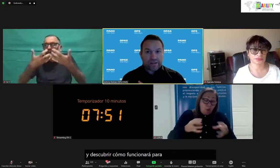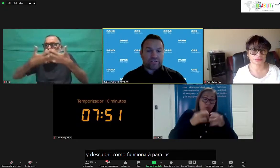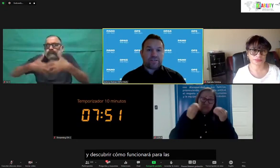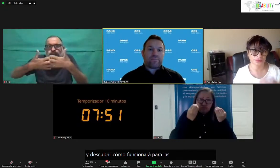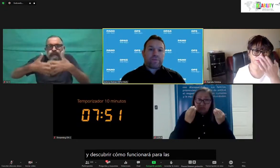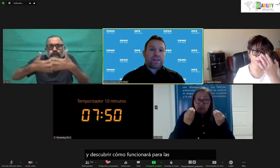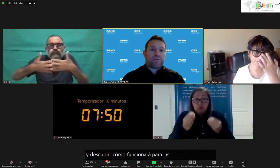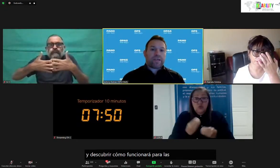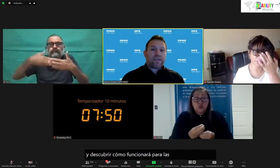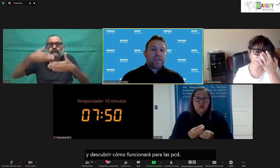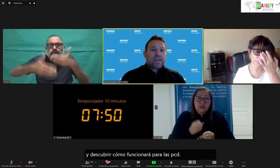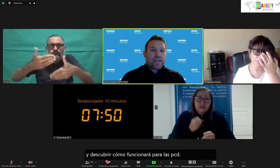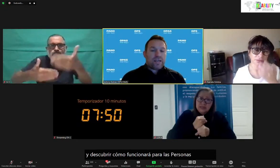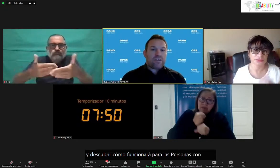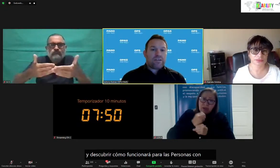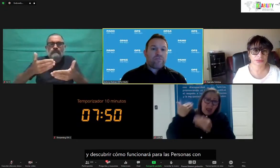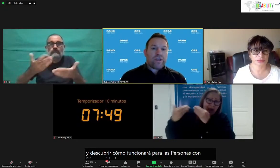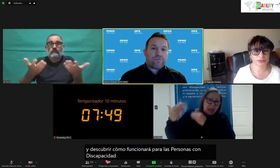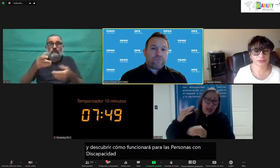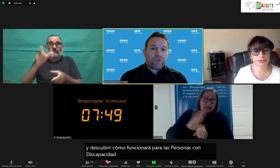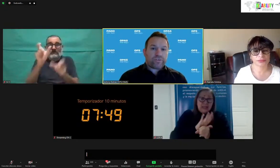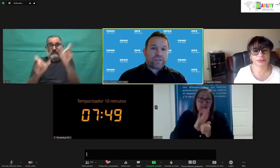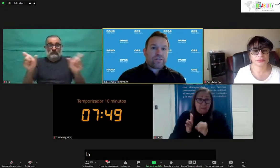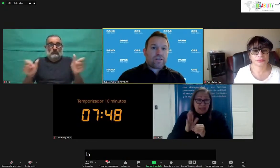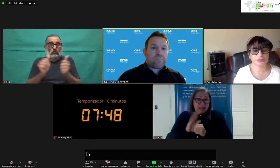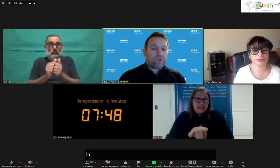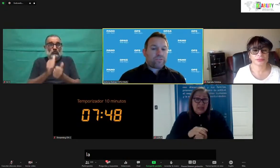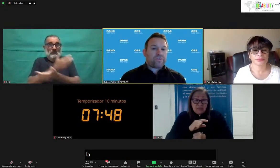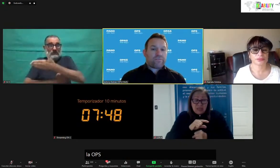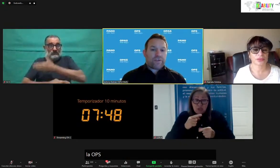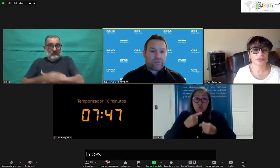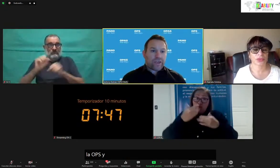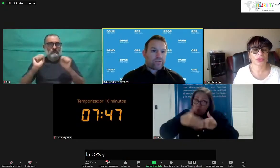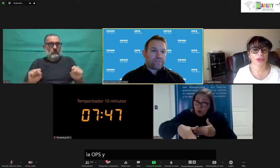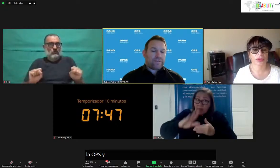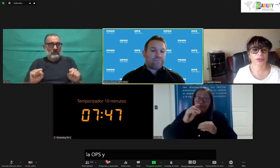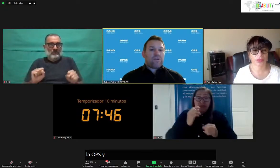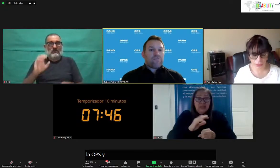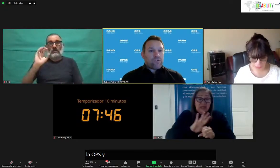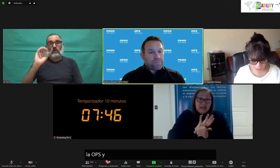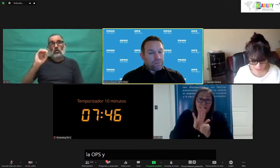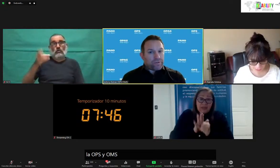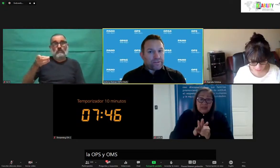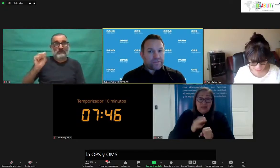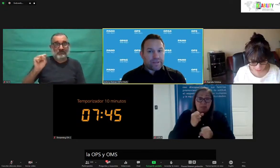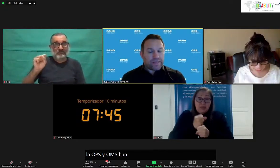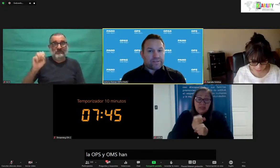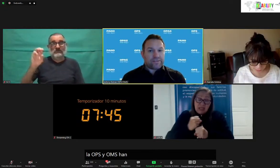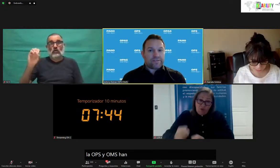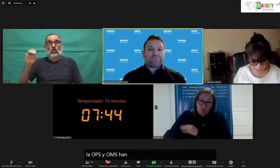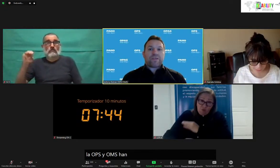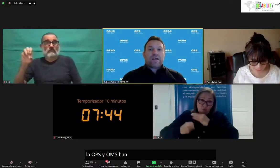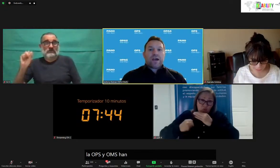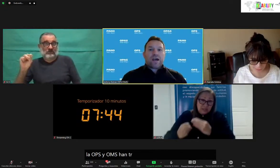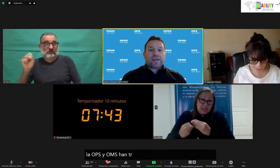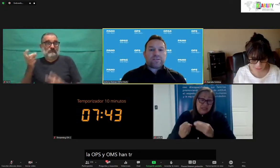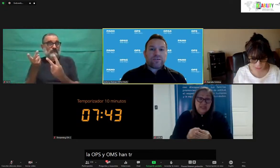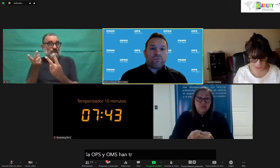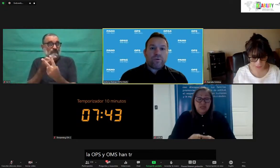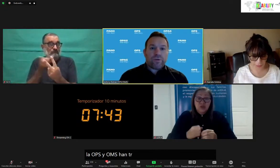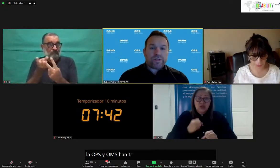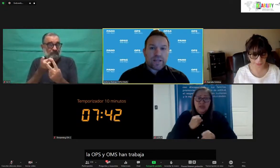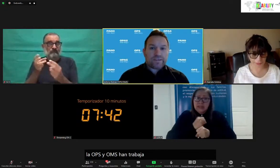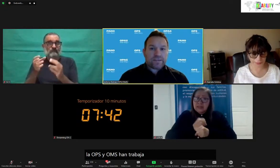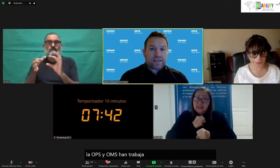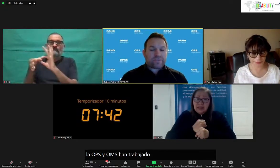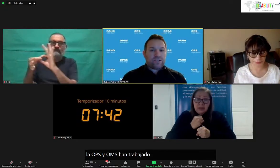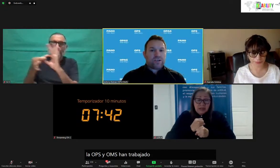well as since the pandemic in reinforcing the importance of health equity for people with disabilities and